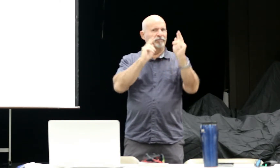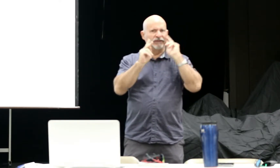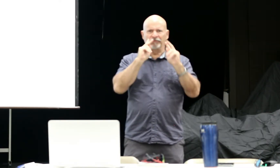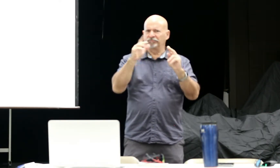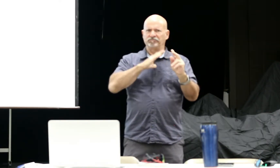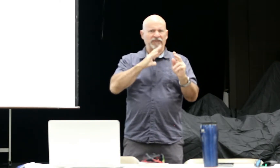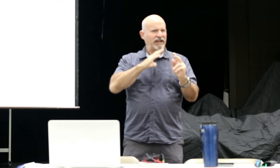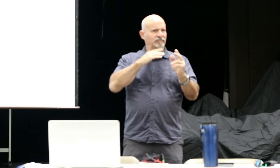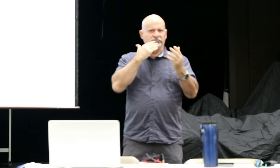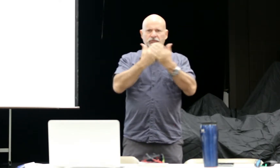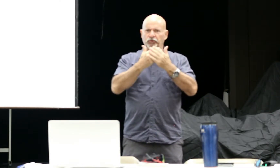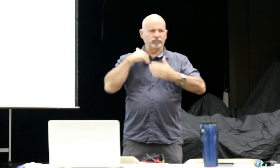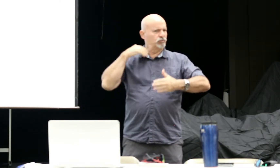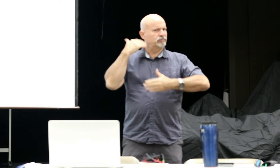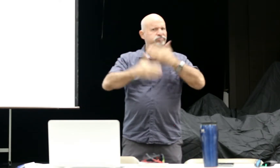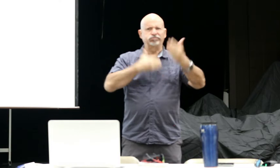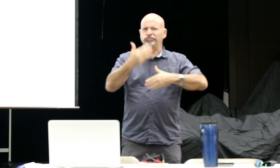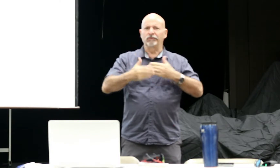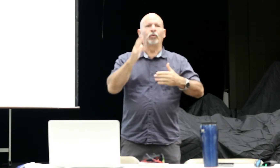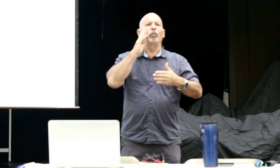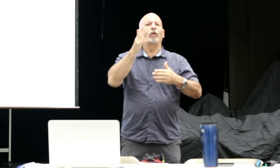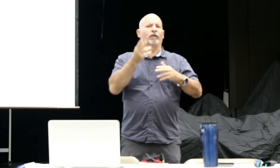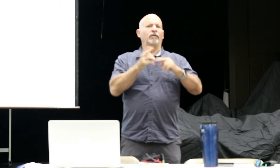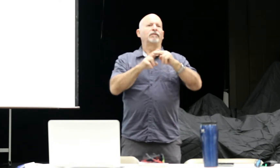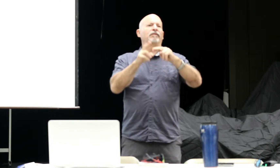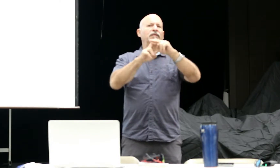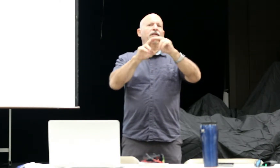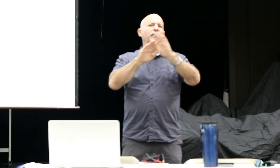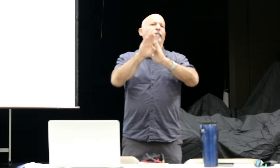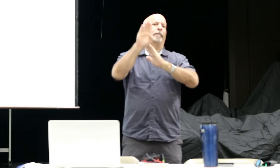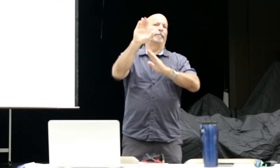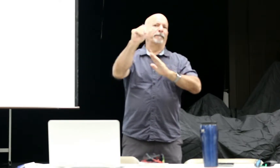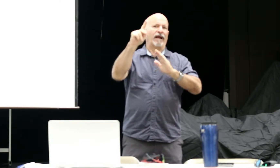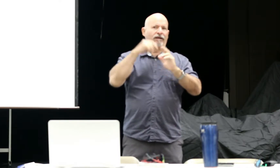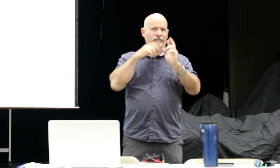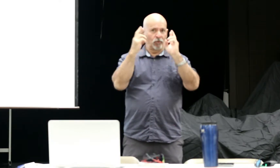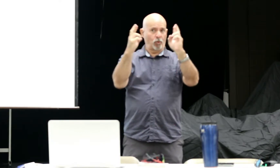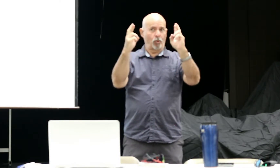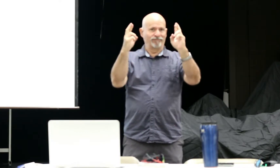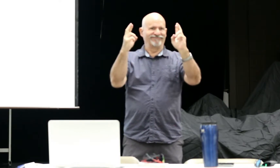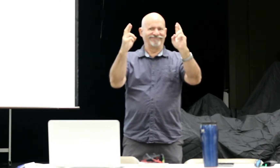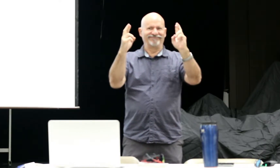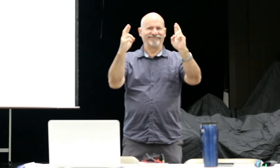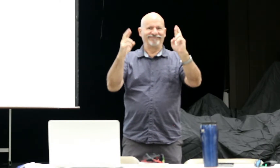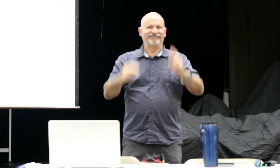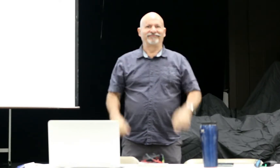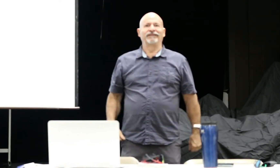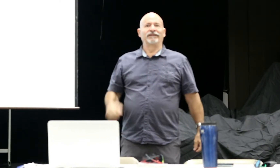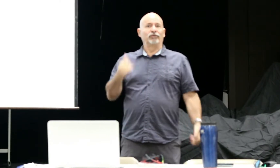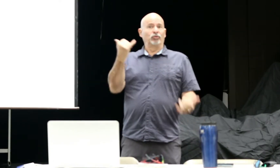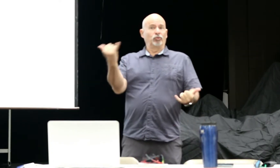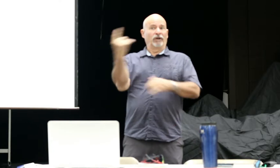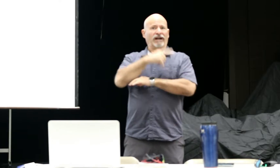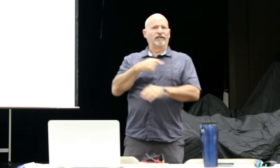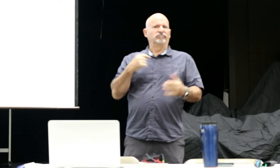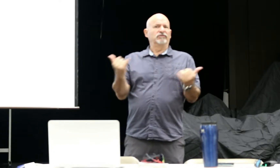we do have some people with us today, so we are going to go ahead and proceed with our agenda. And hopefully we will be able to increase numbers for